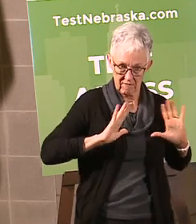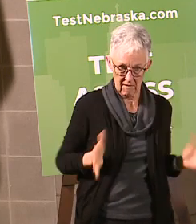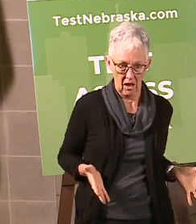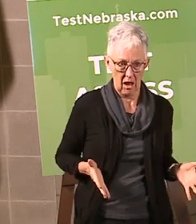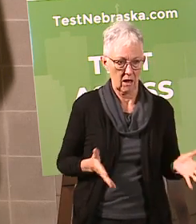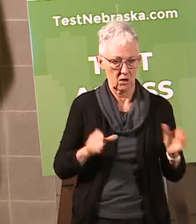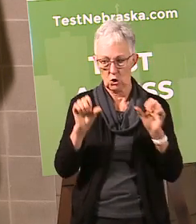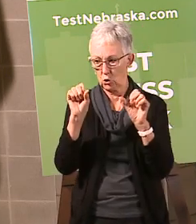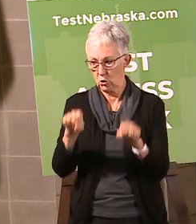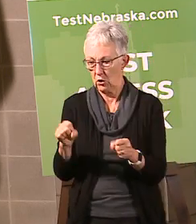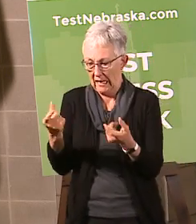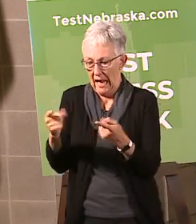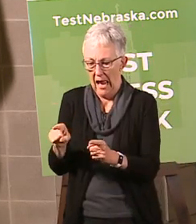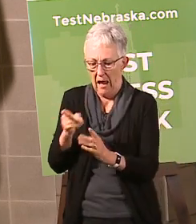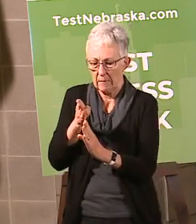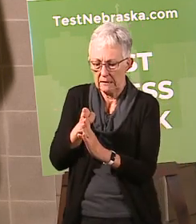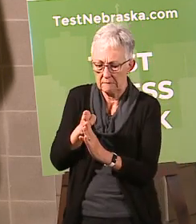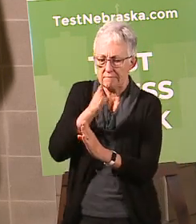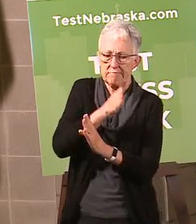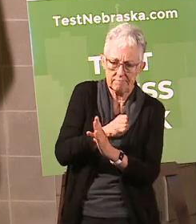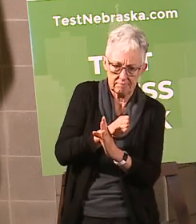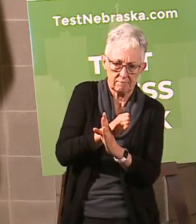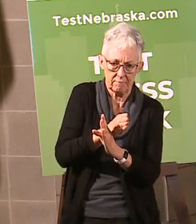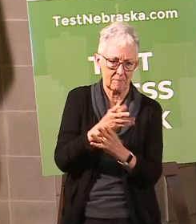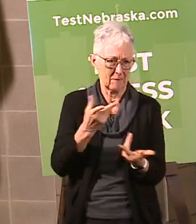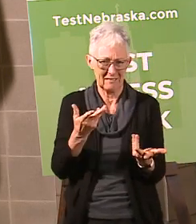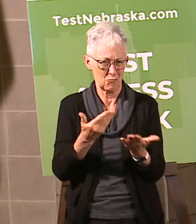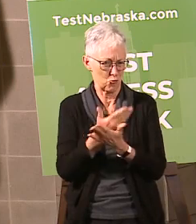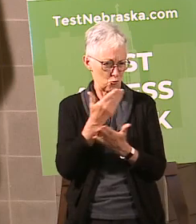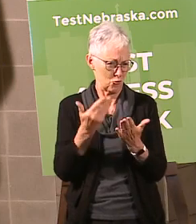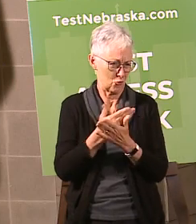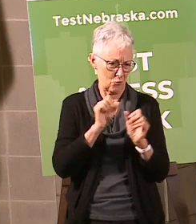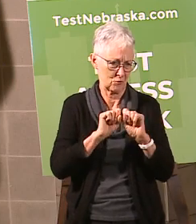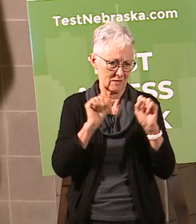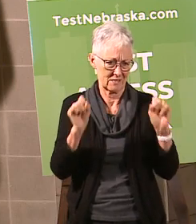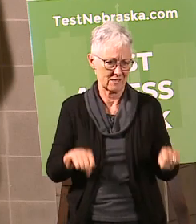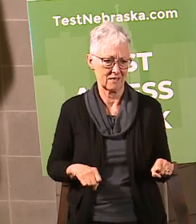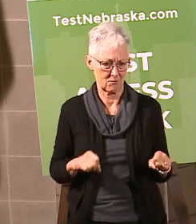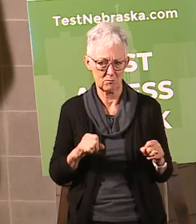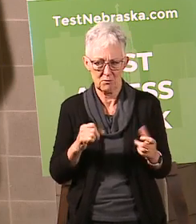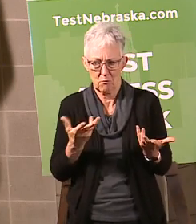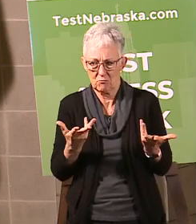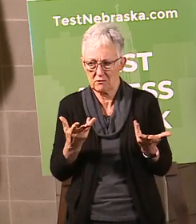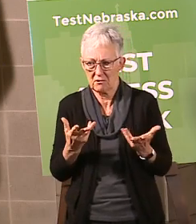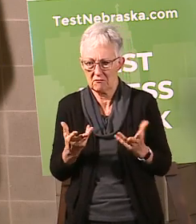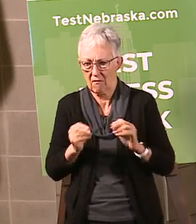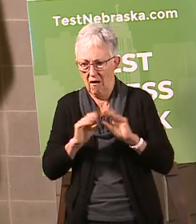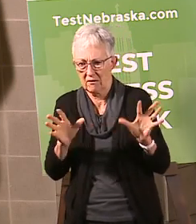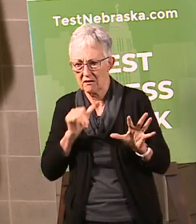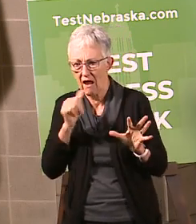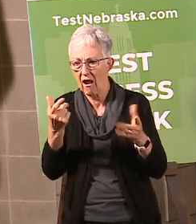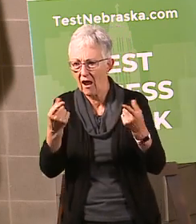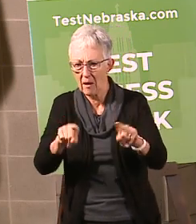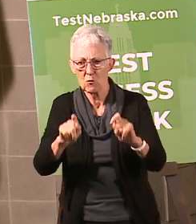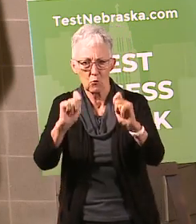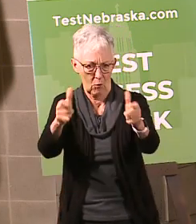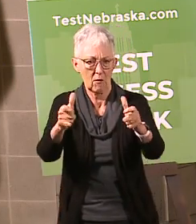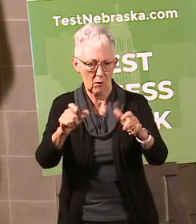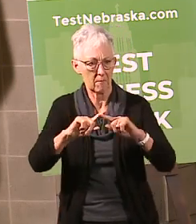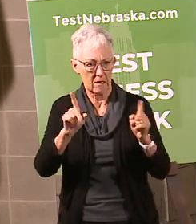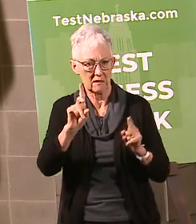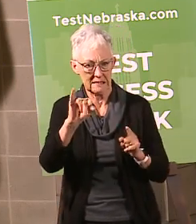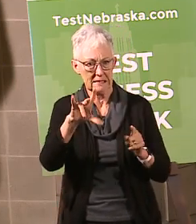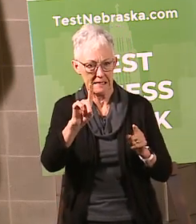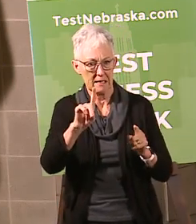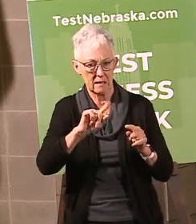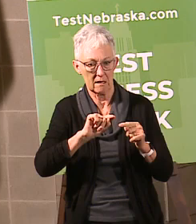the 8th, but again, new system, so it didn't quite pick up. When we discovered it, we got shared on that Monday, the 11th.